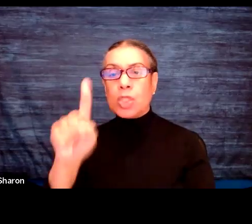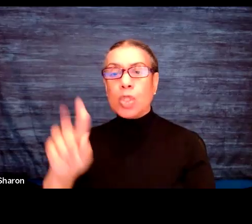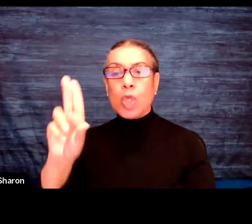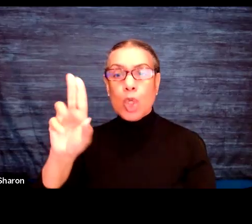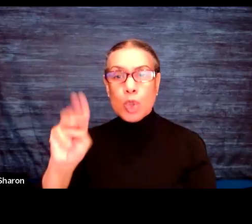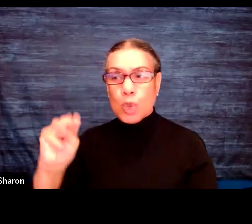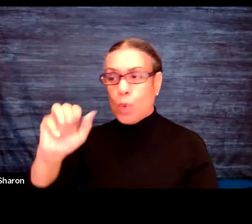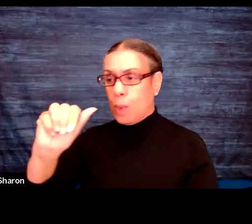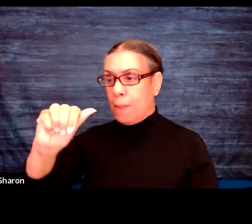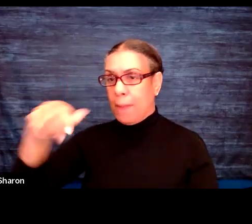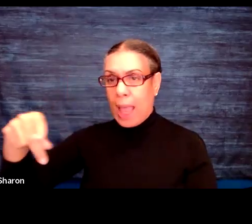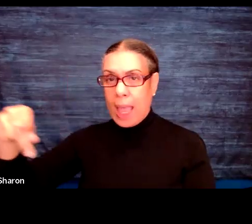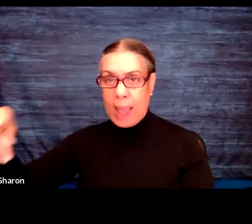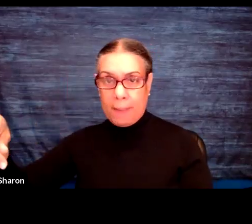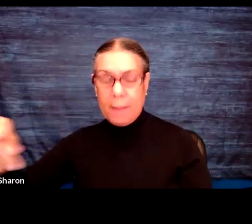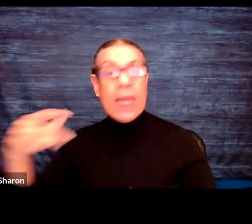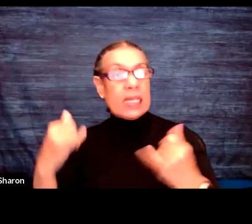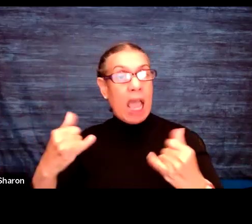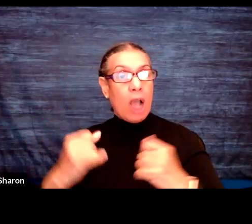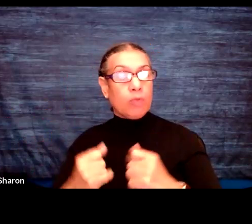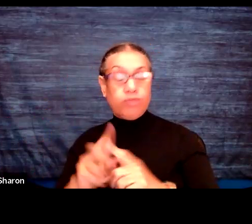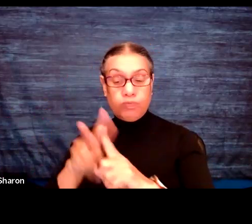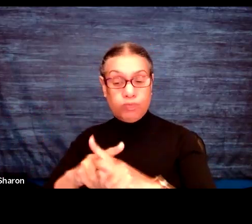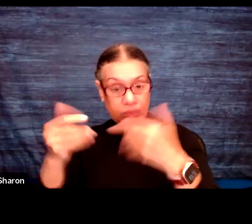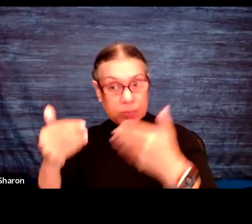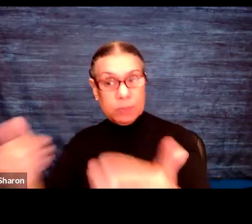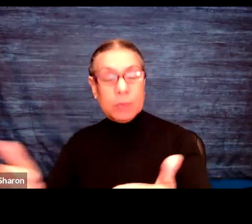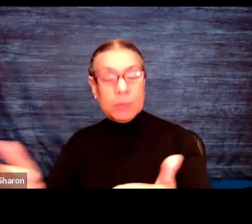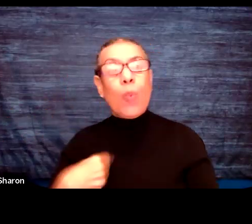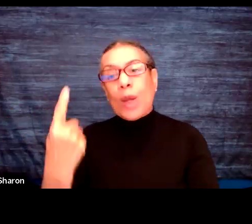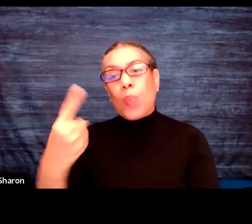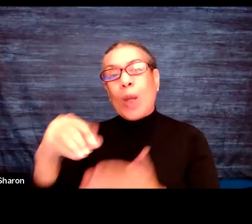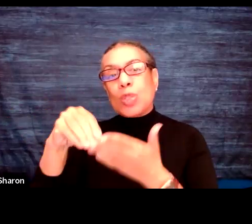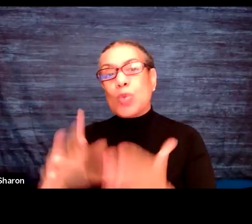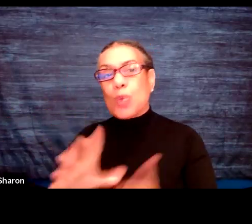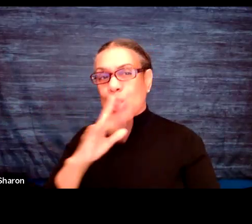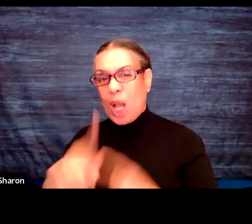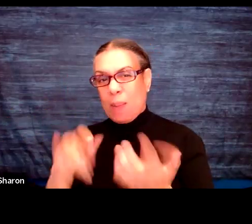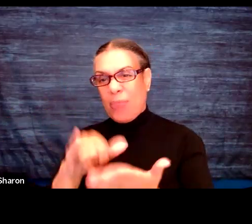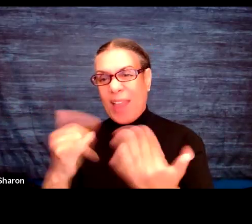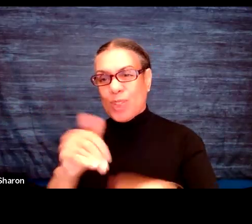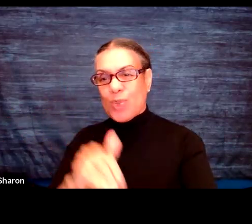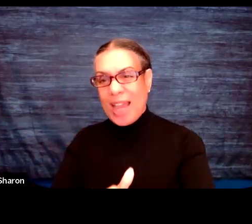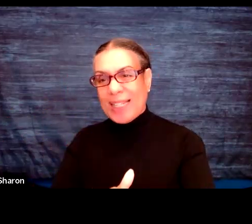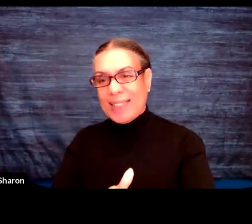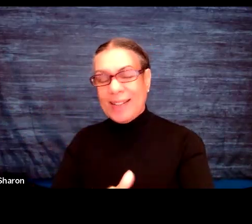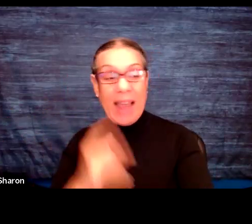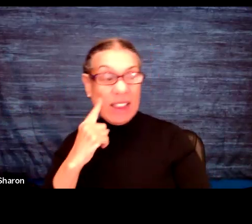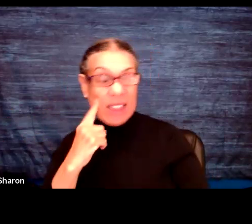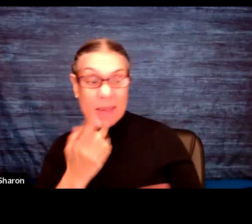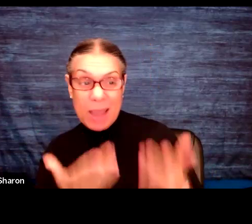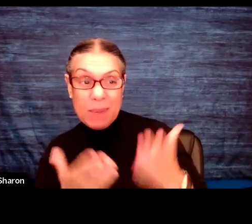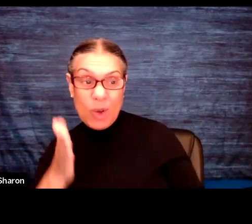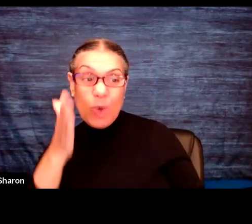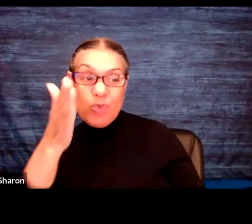implemented. Now it's fully implemented. We actually had a student testify about it tonight. I think a potential future student